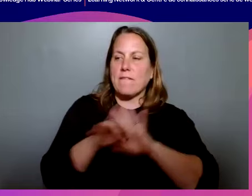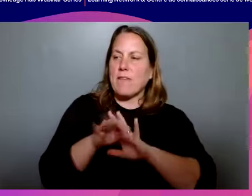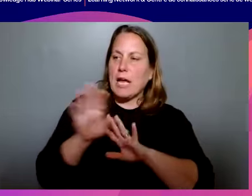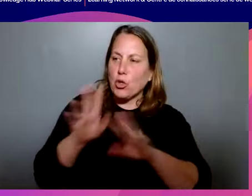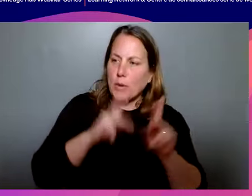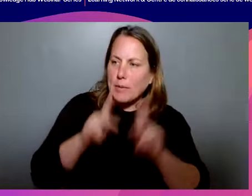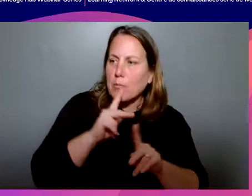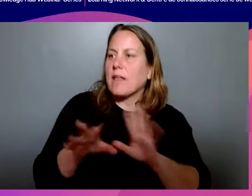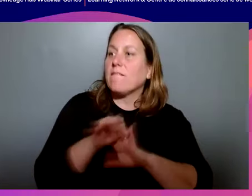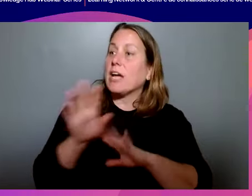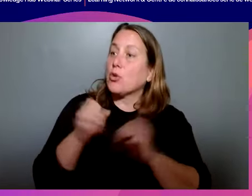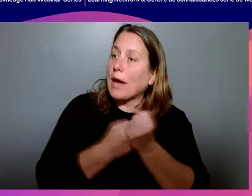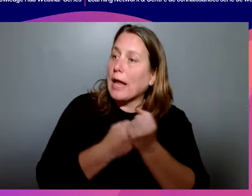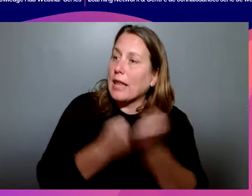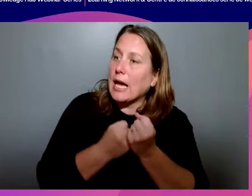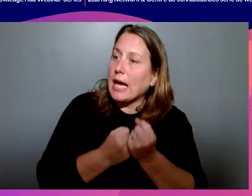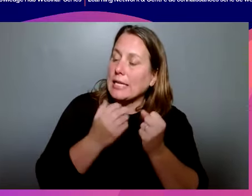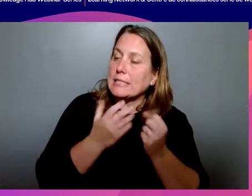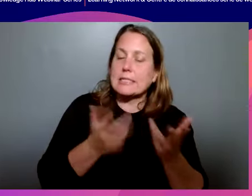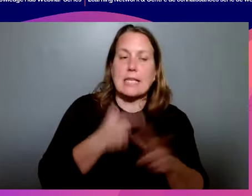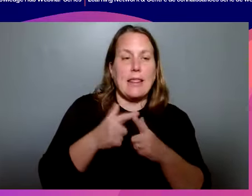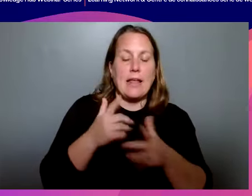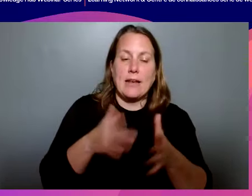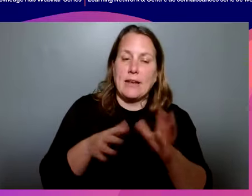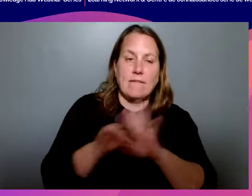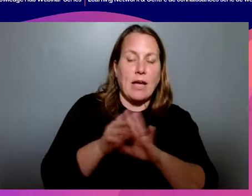your allies and finding your people and